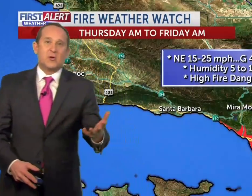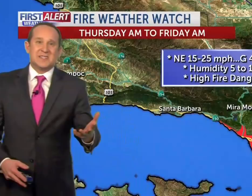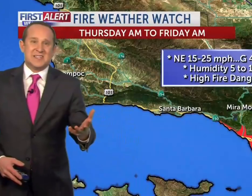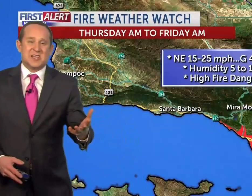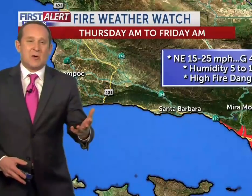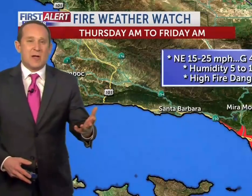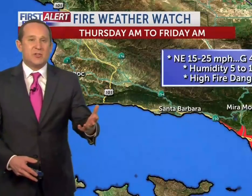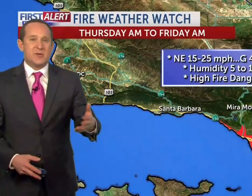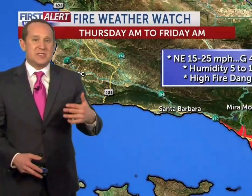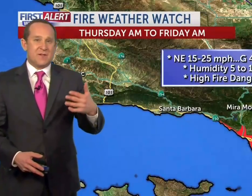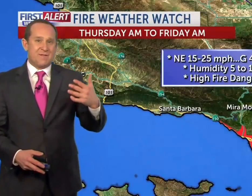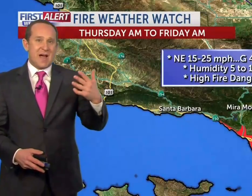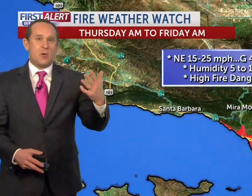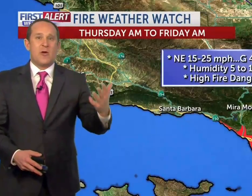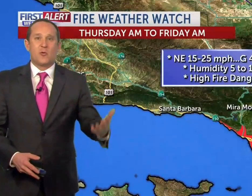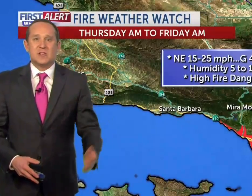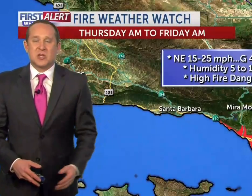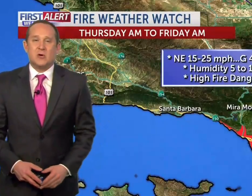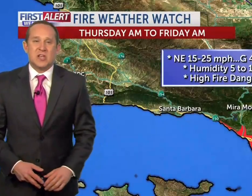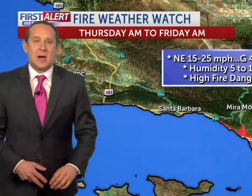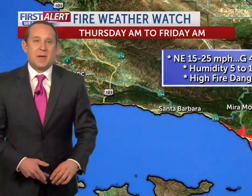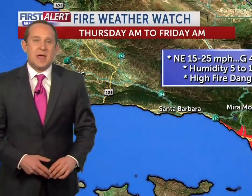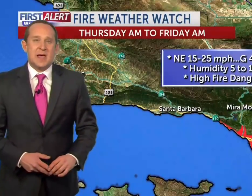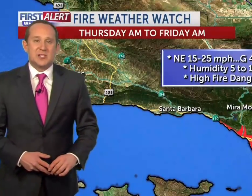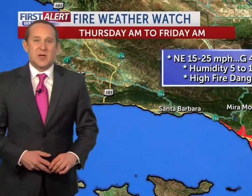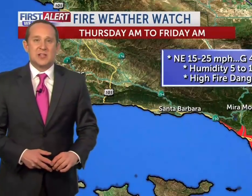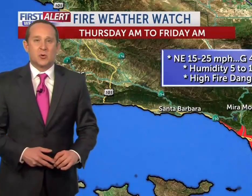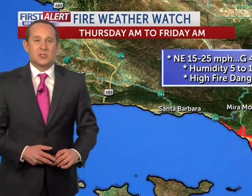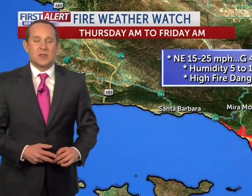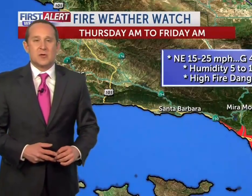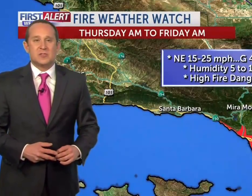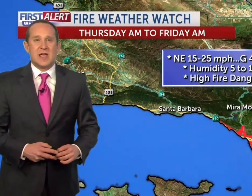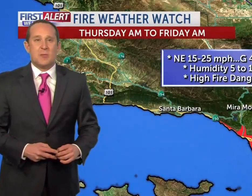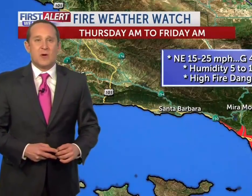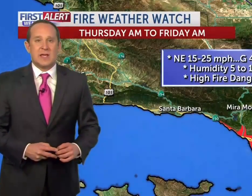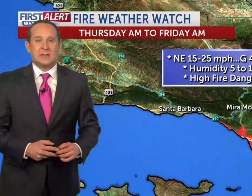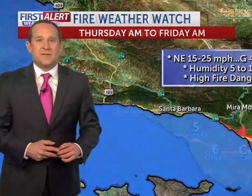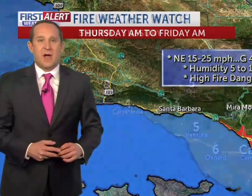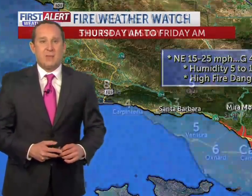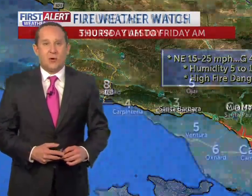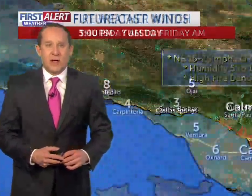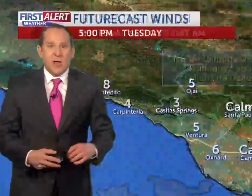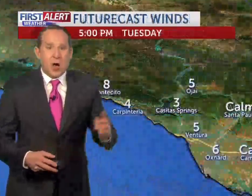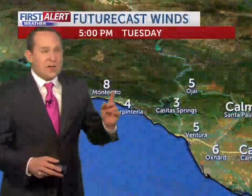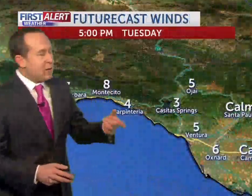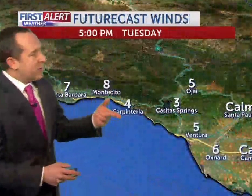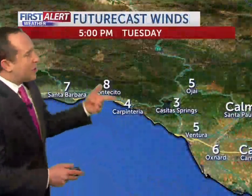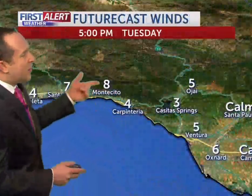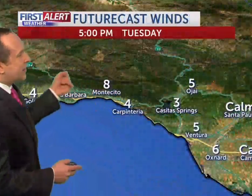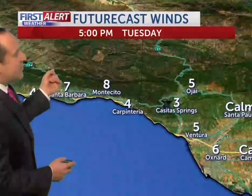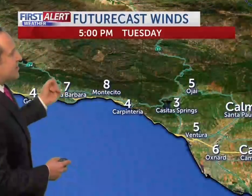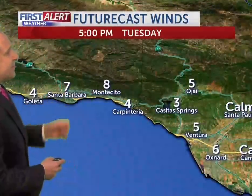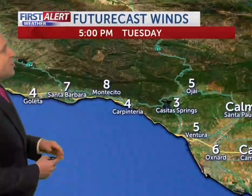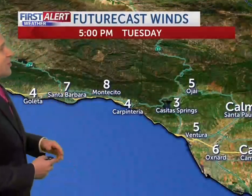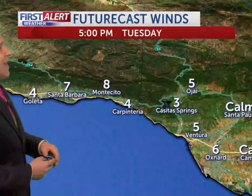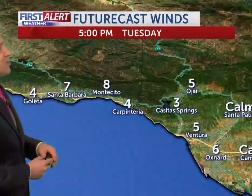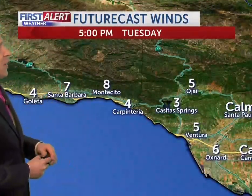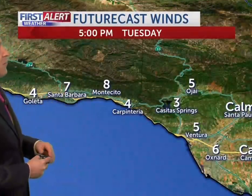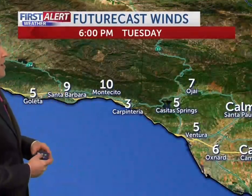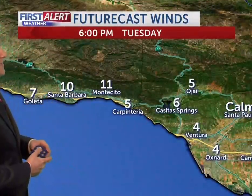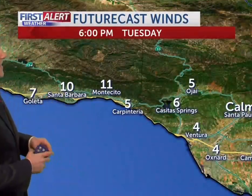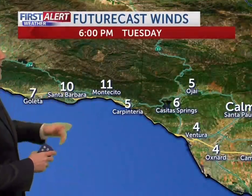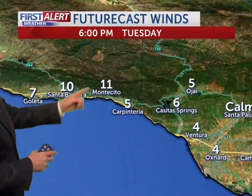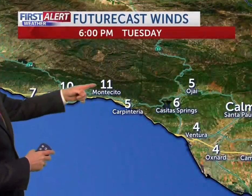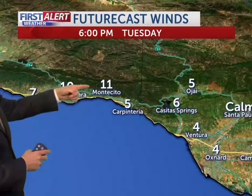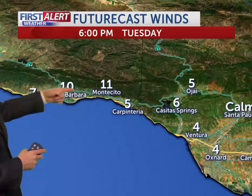will return to this area, which means the fire weather risk goes up as we head towards Thursday morning and into Friday morning. I'll end really quickly with this